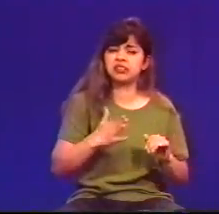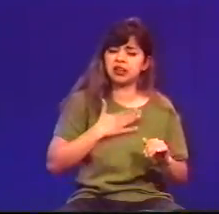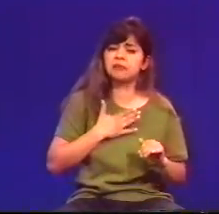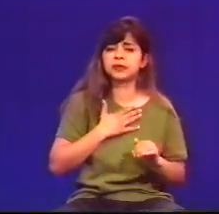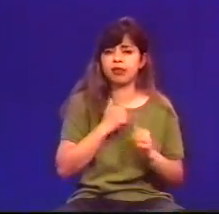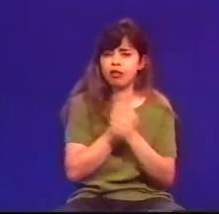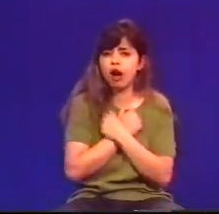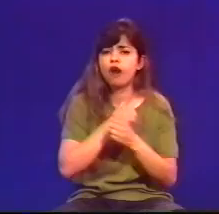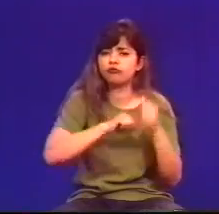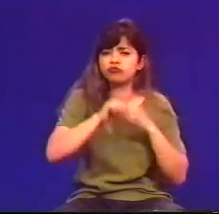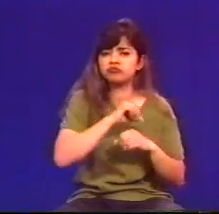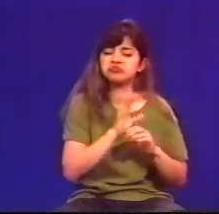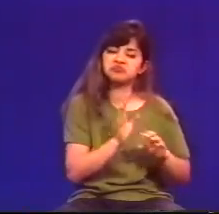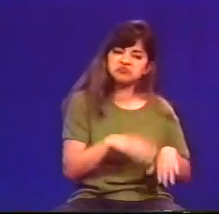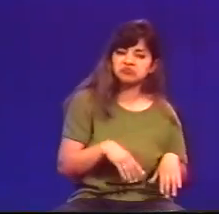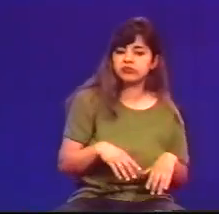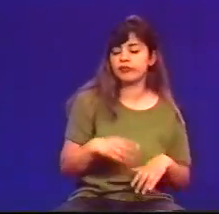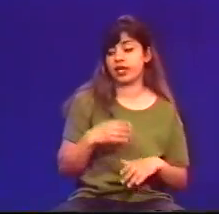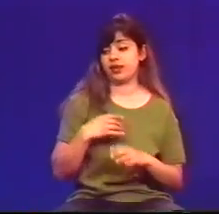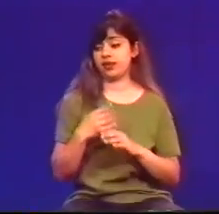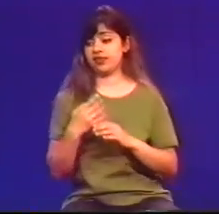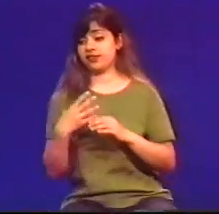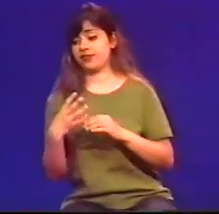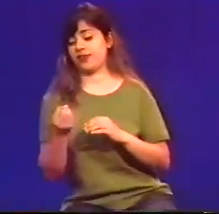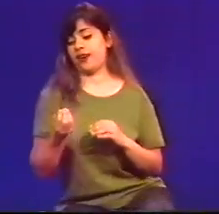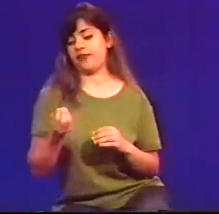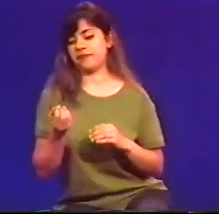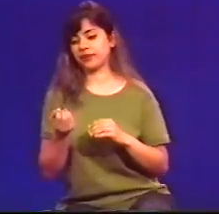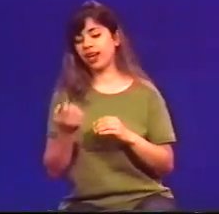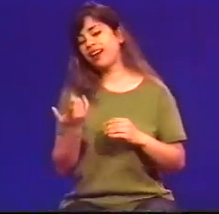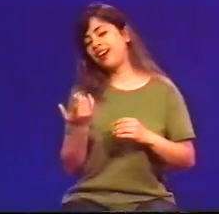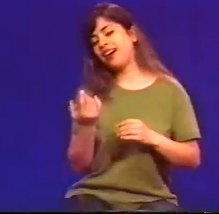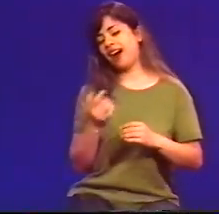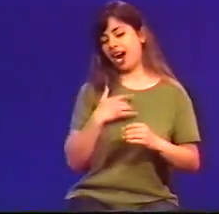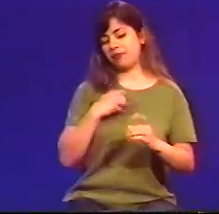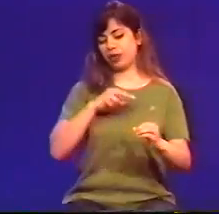as much as they love and respect us, may not fully be able to empathize with what it's like to be deaf.